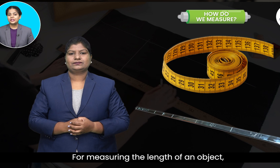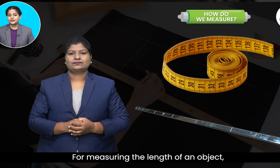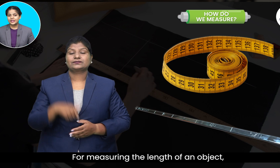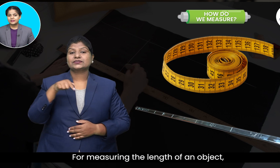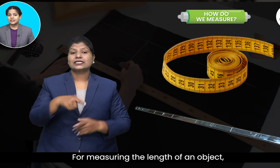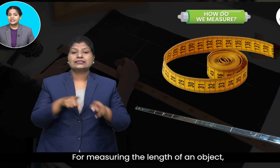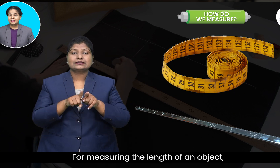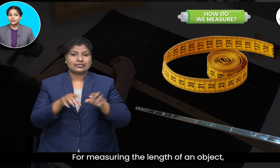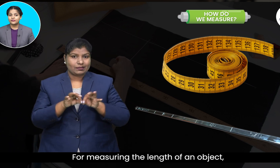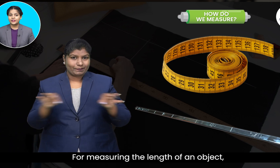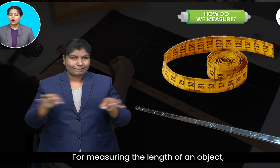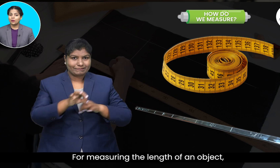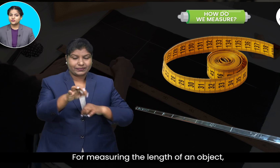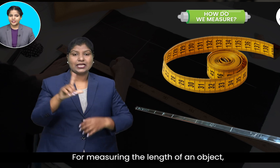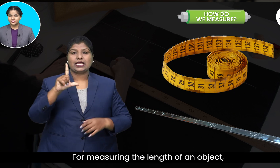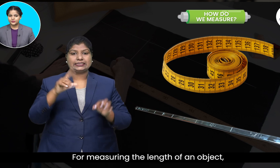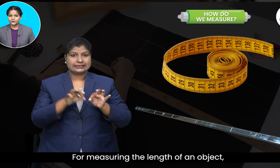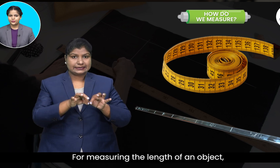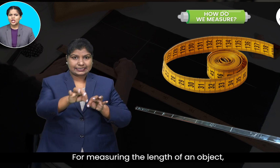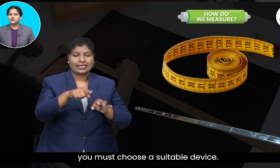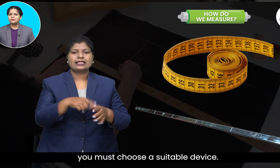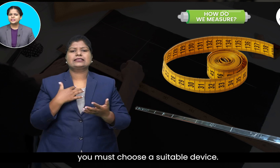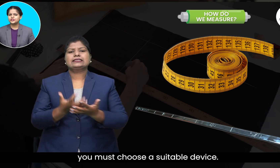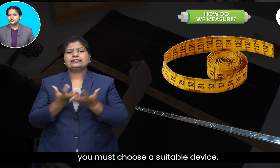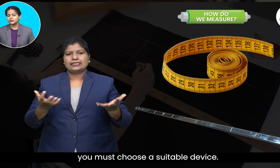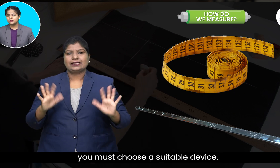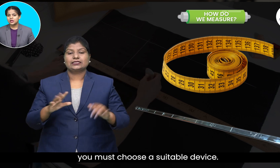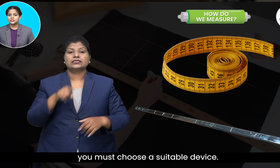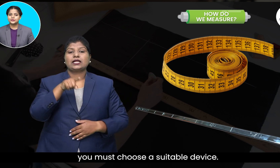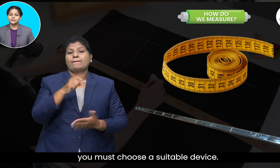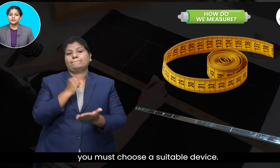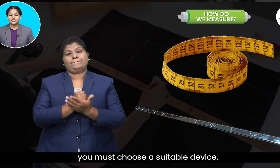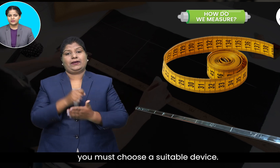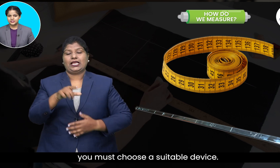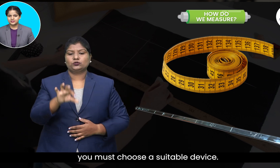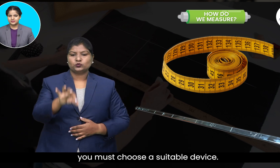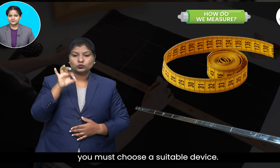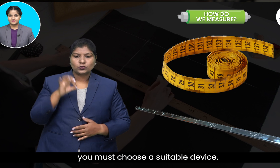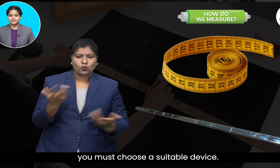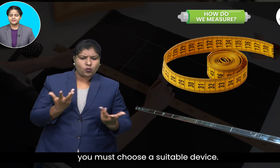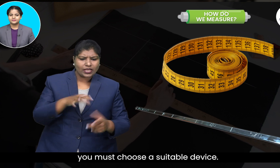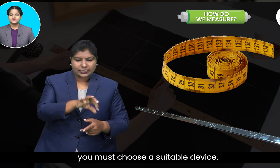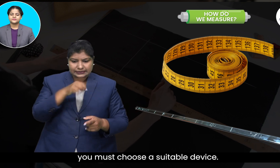For measuring the length of an object, you must choose a suitable device.